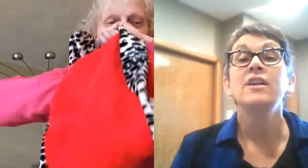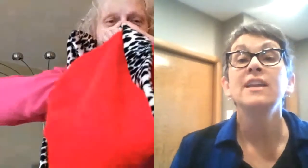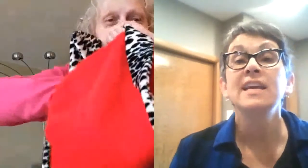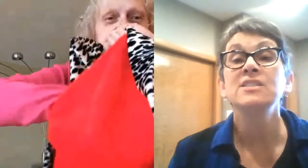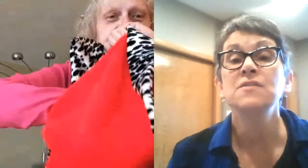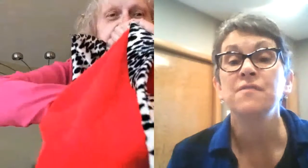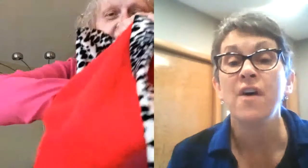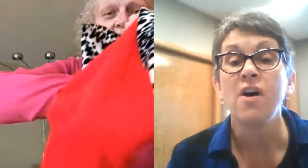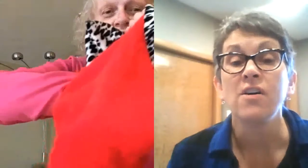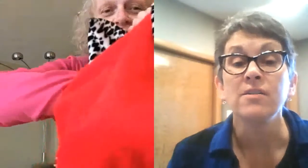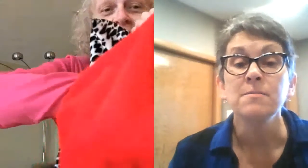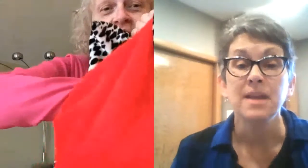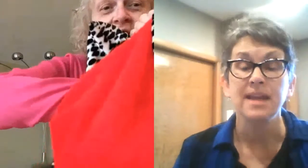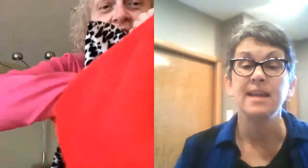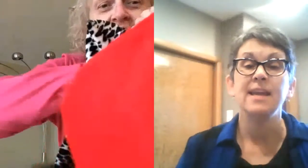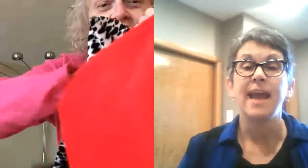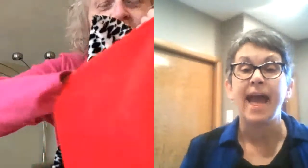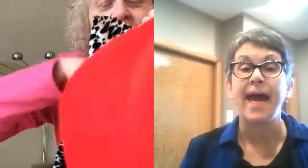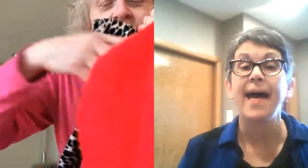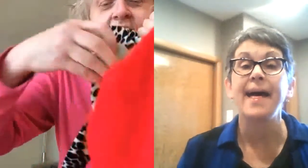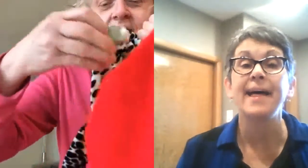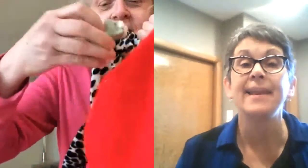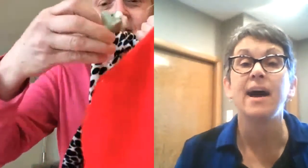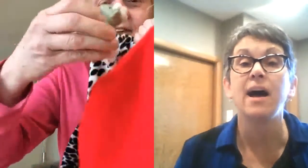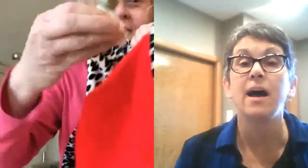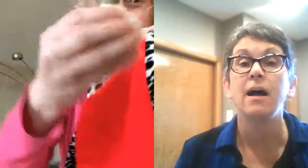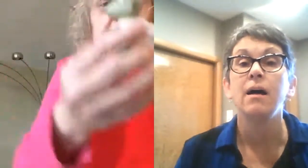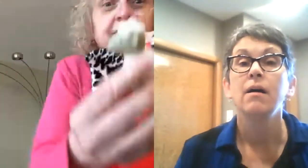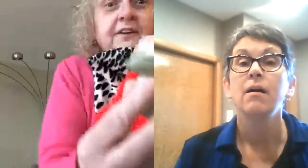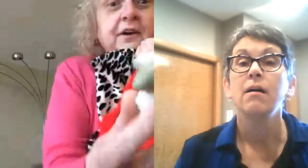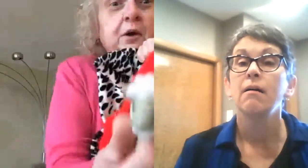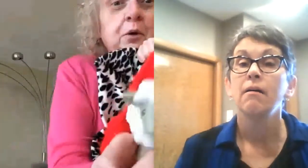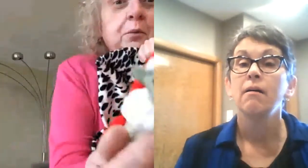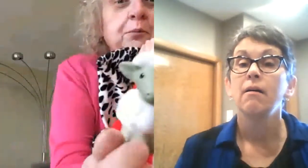And on his farm he had a